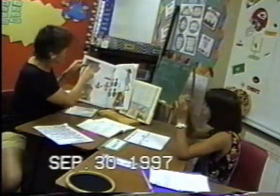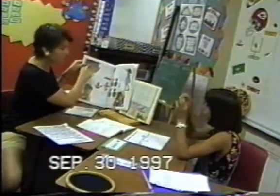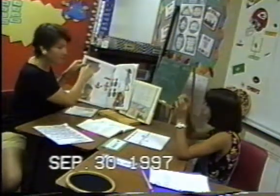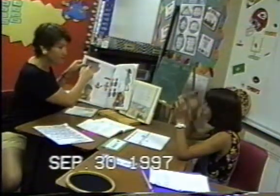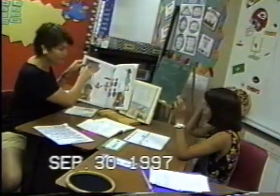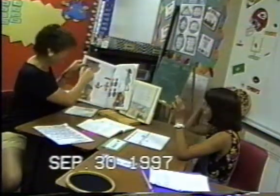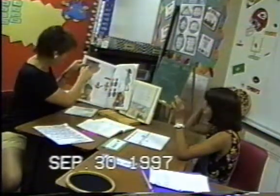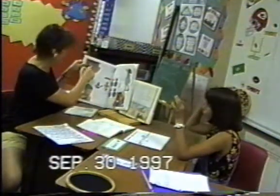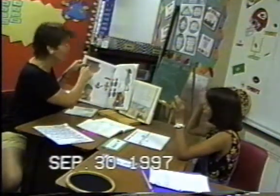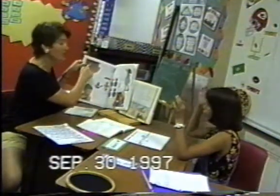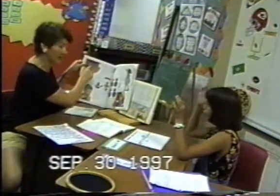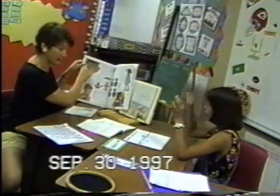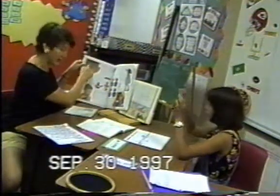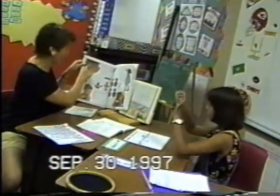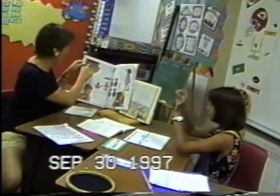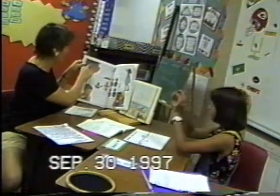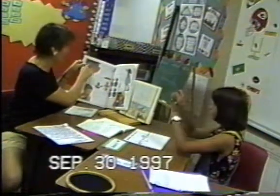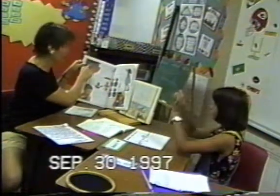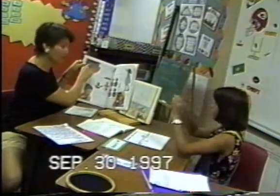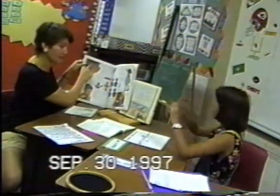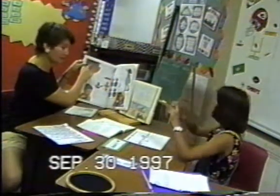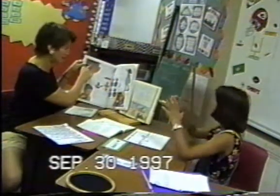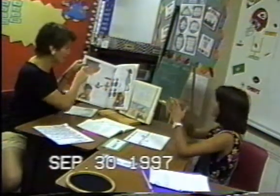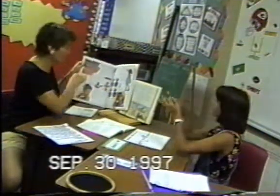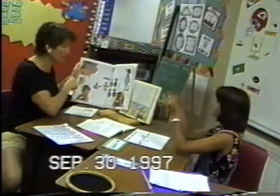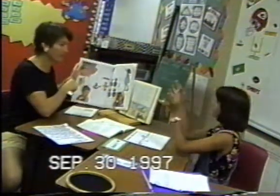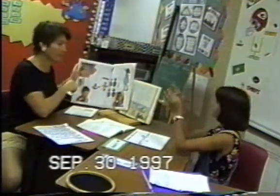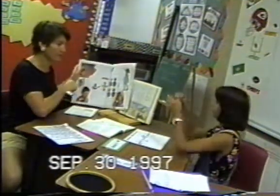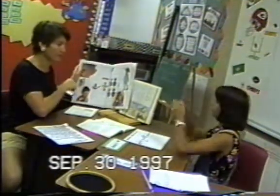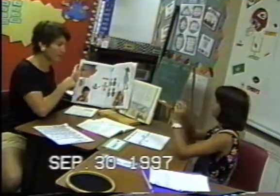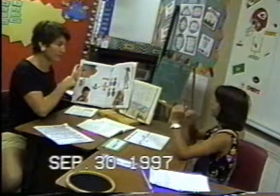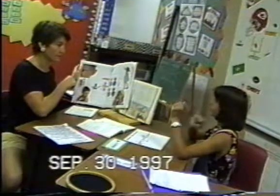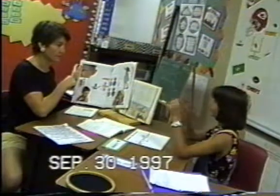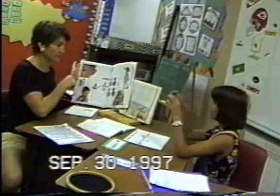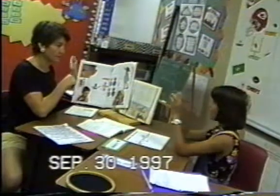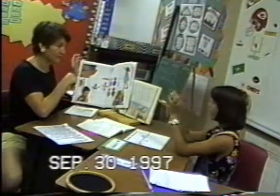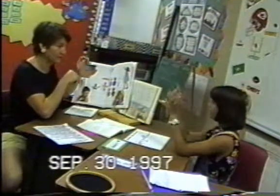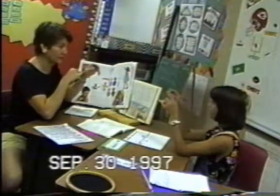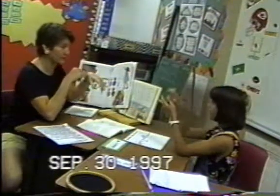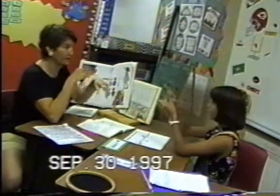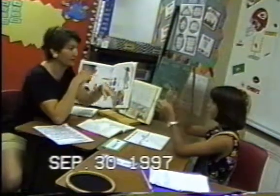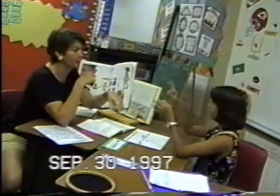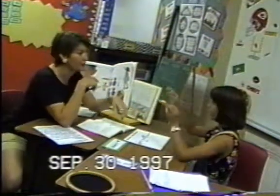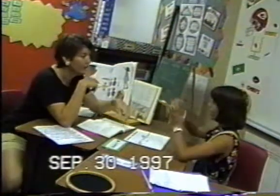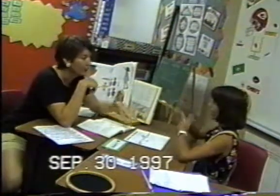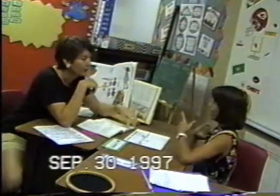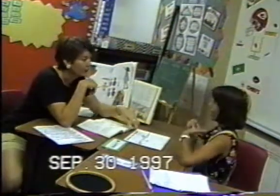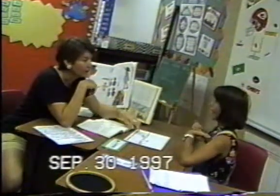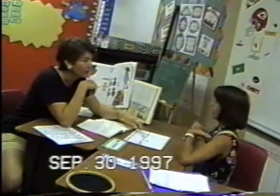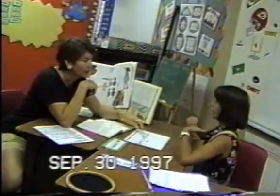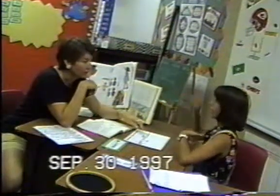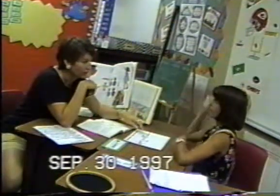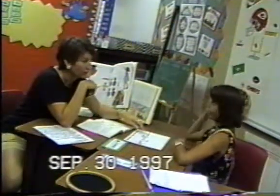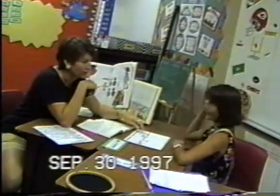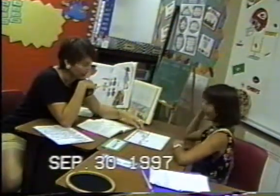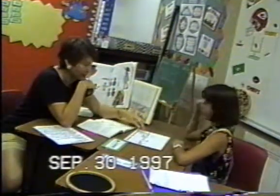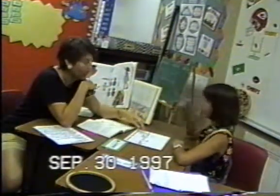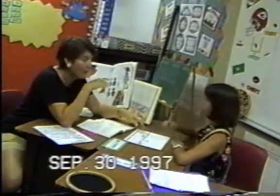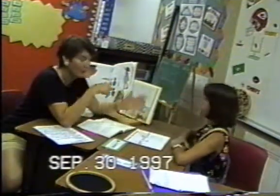hair. it has tiny hairs. Right But there. that's a big fish, the same tiny ones that have in my hair. Oh, I'm